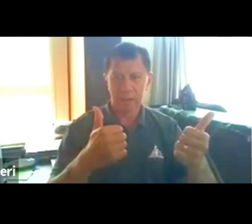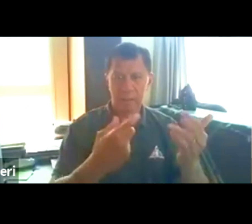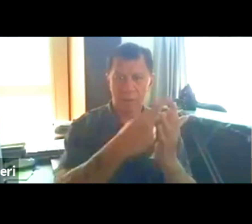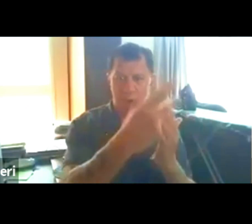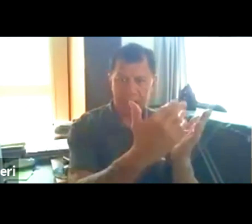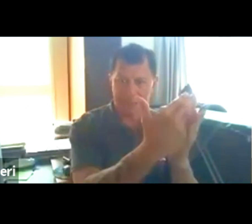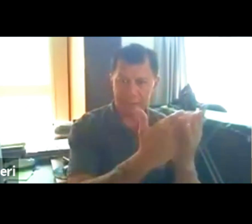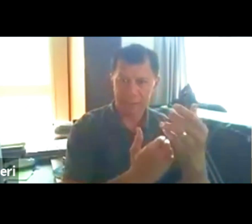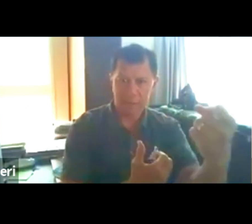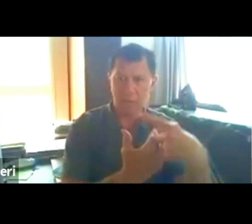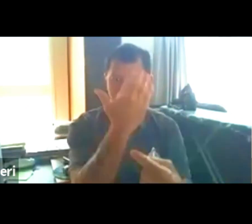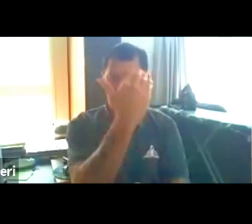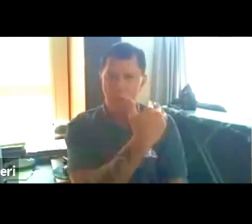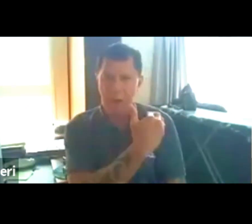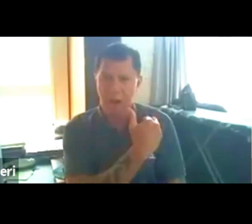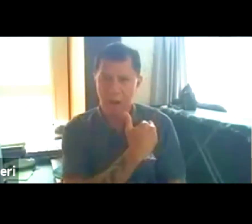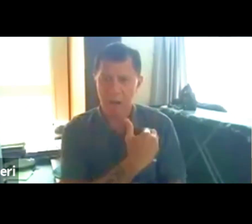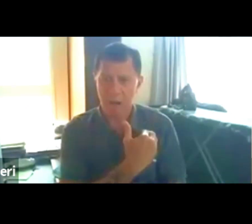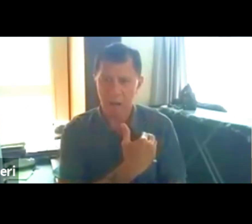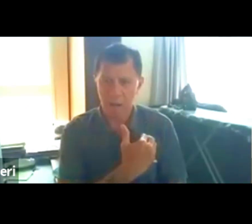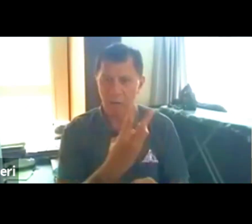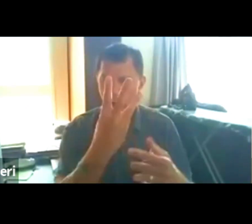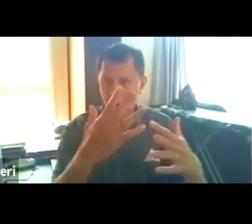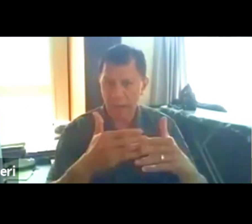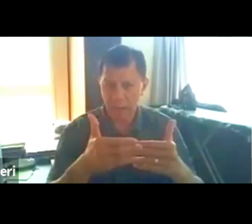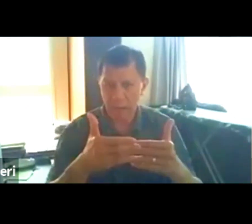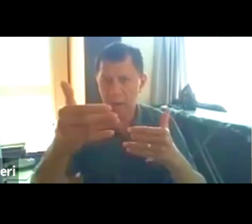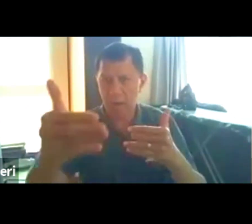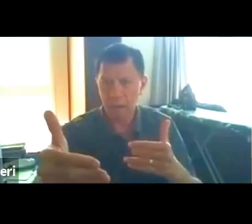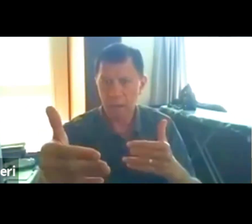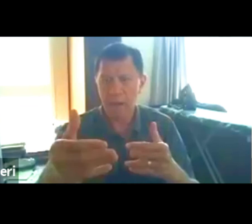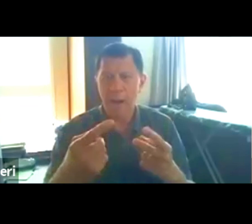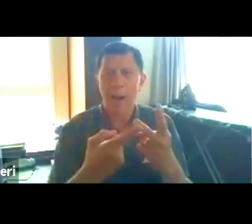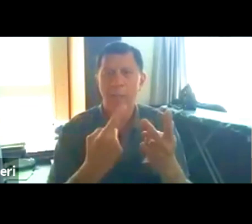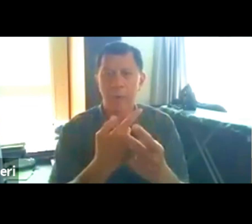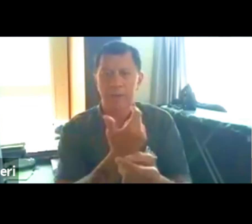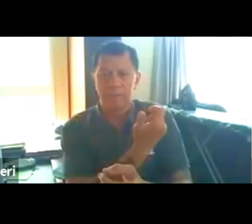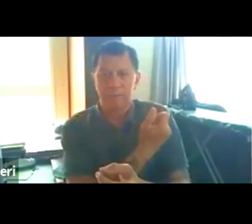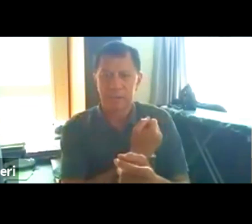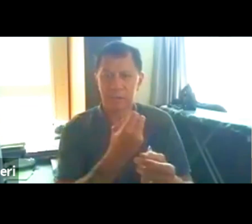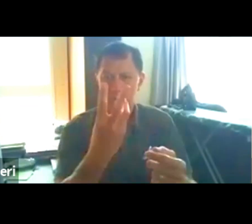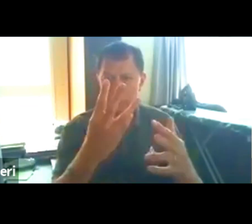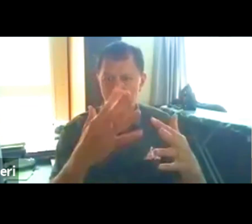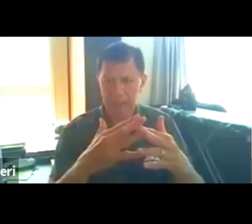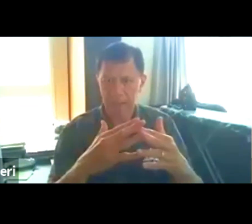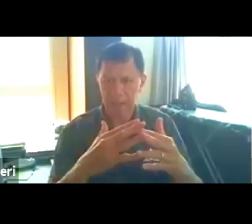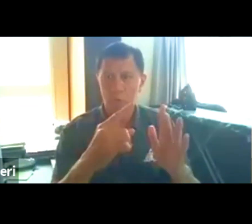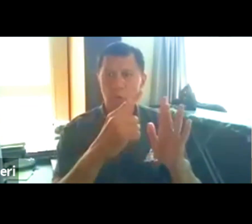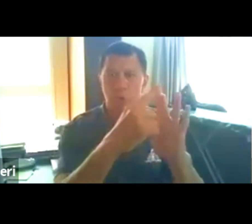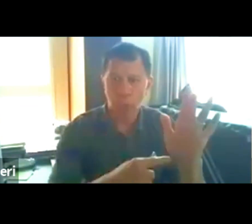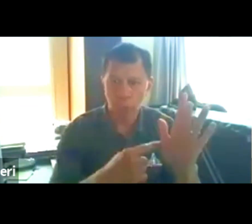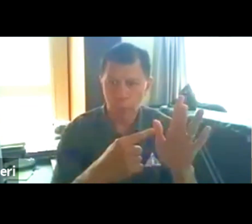via the Ministry of Education, the booking system, just to remind me as well. And I think it comes in 3 weeks in